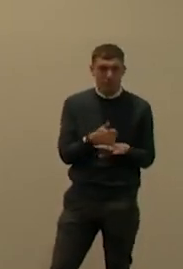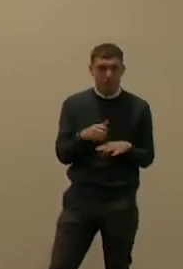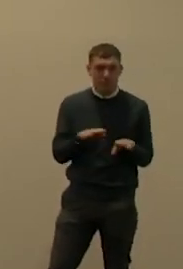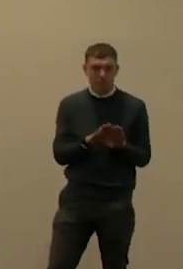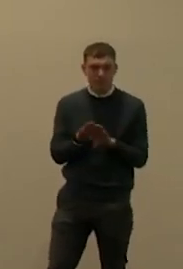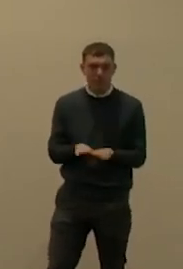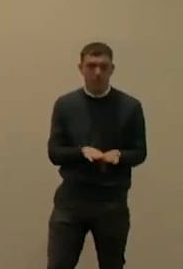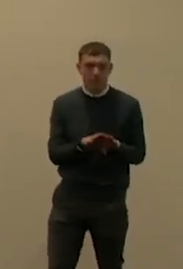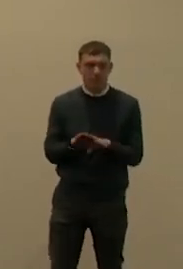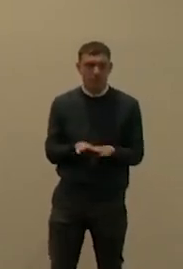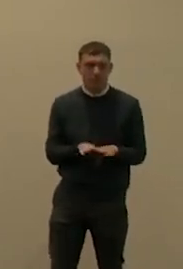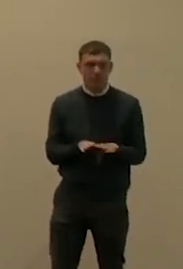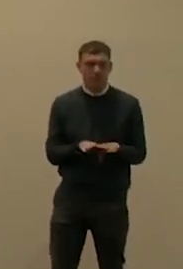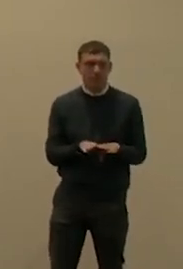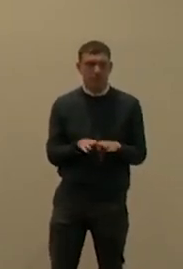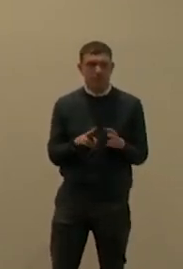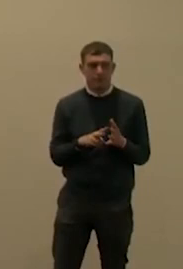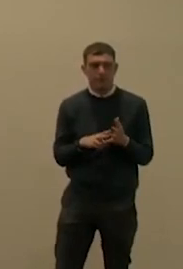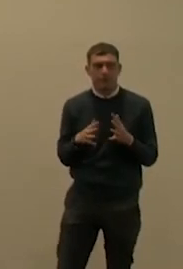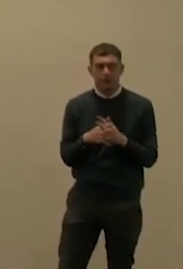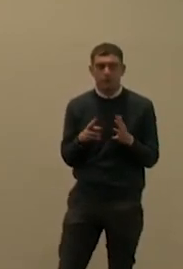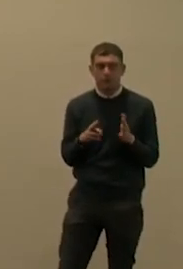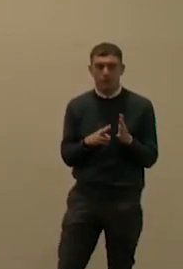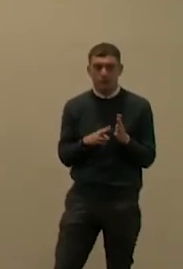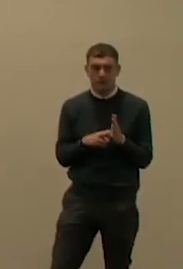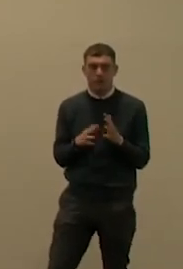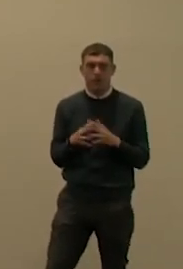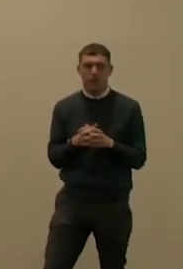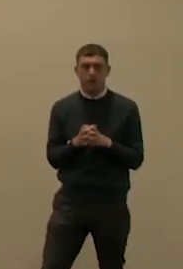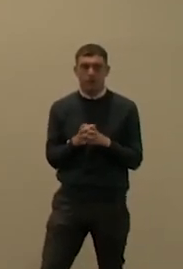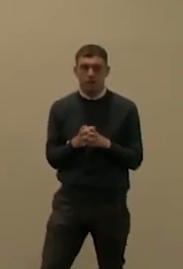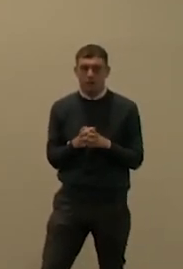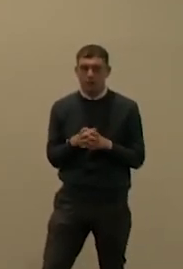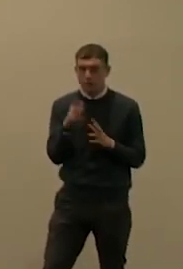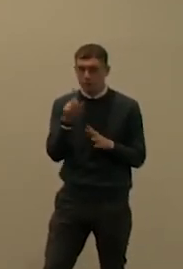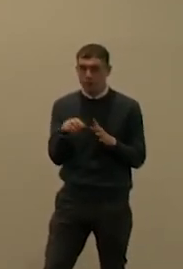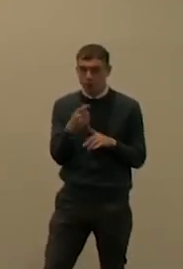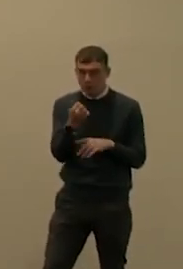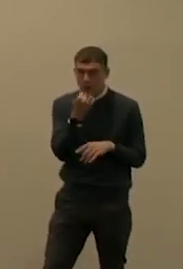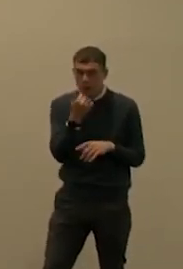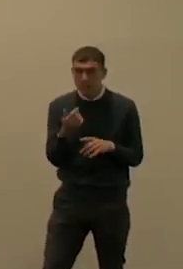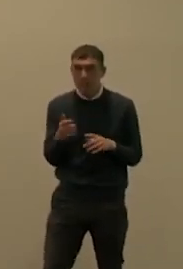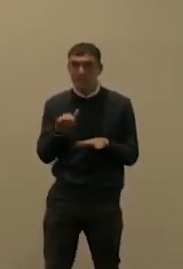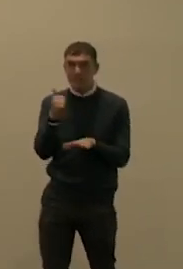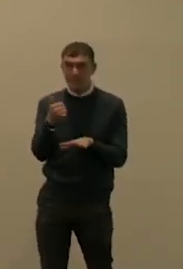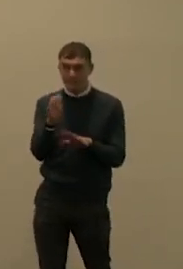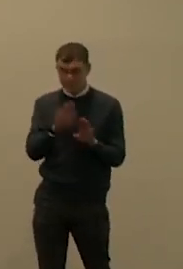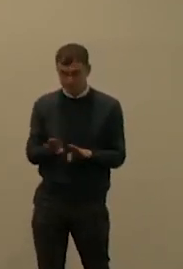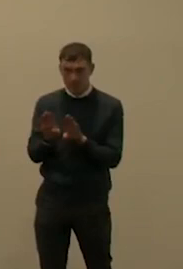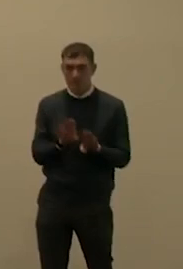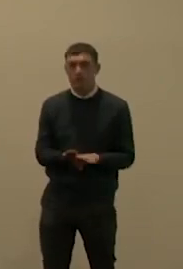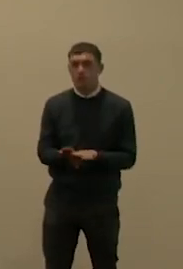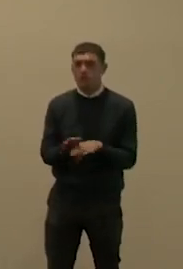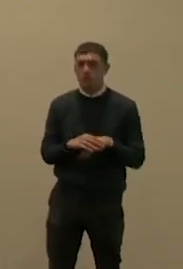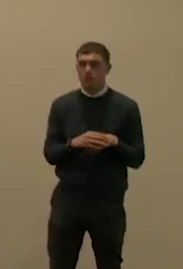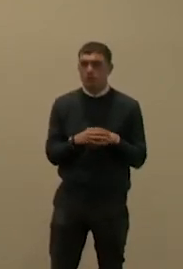Virtual Wan hub type. You cannot revert back. So if you provision a basic, you can upgrade to standard if you want. And in this case,